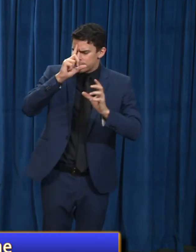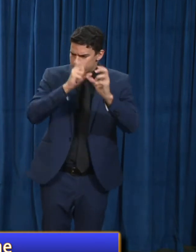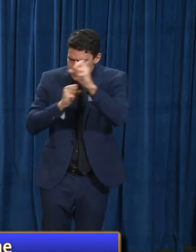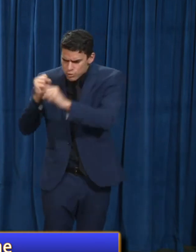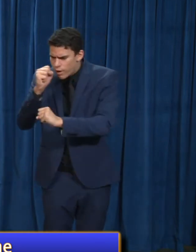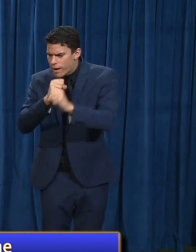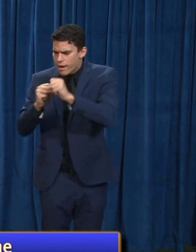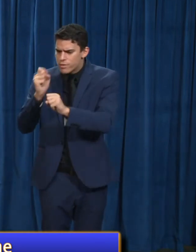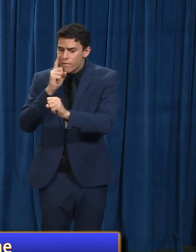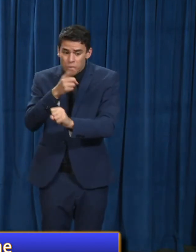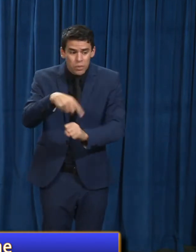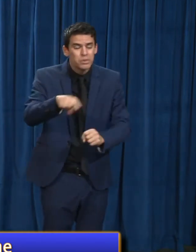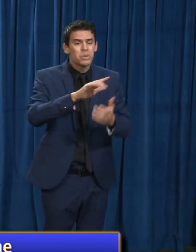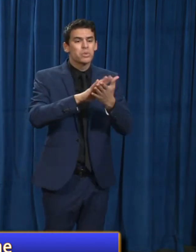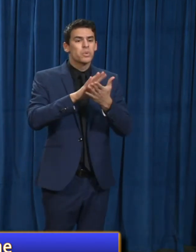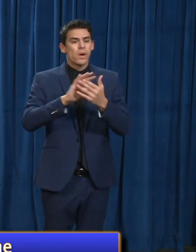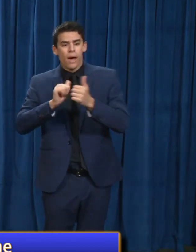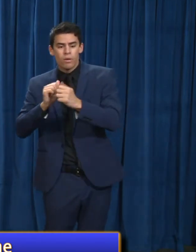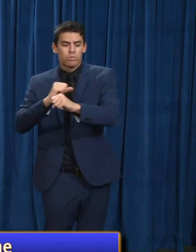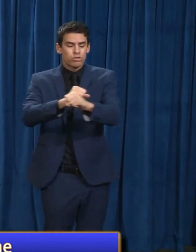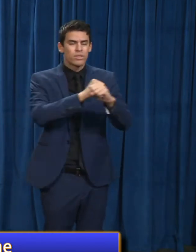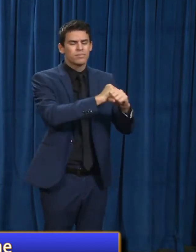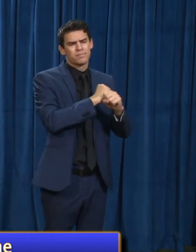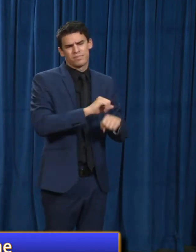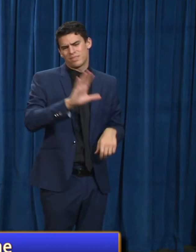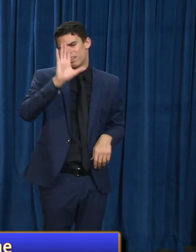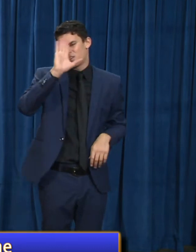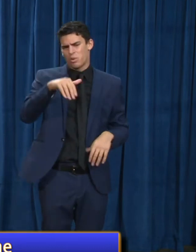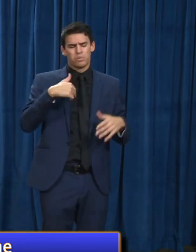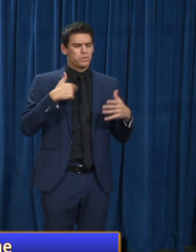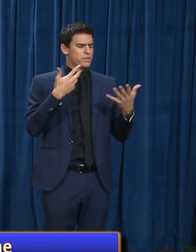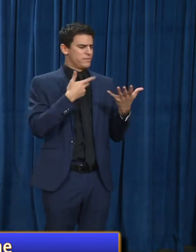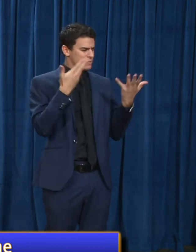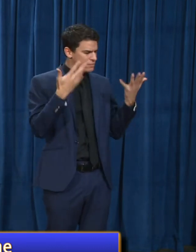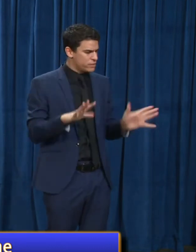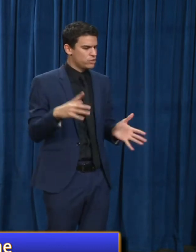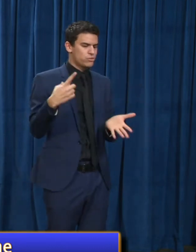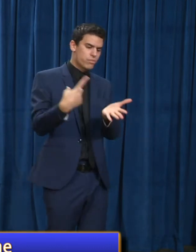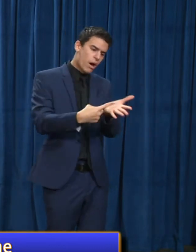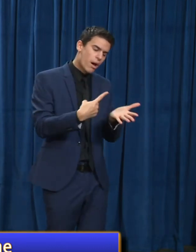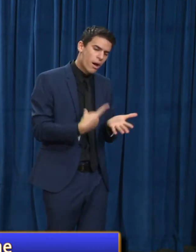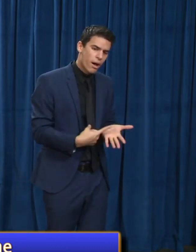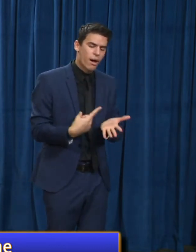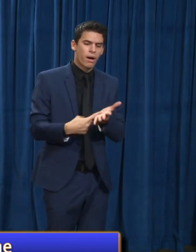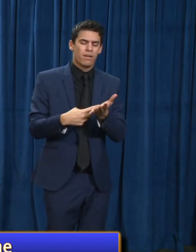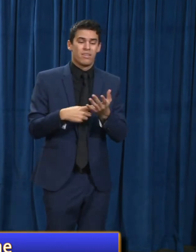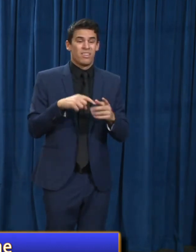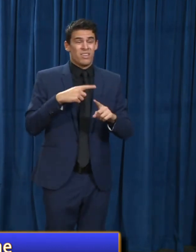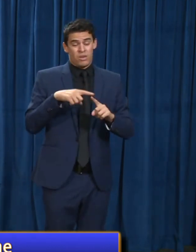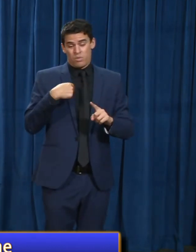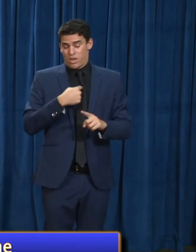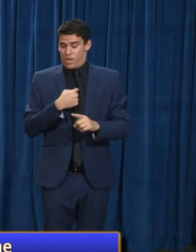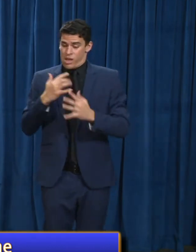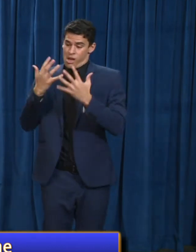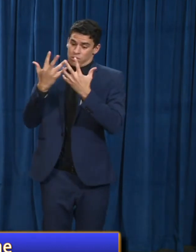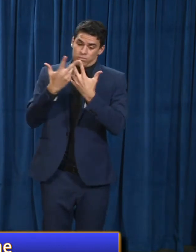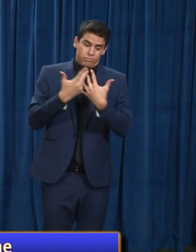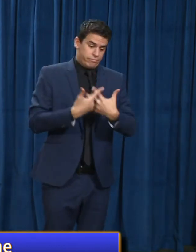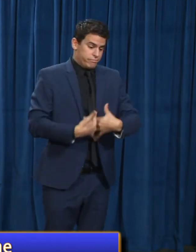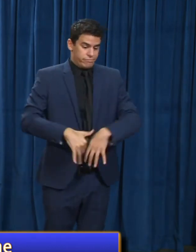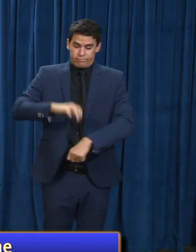And I know I have talked about these a few times, and we haven't been able to put it all together because it's quite